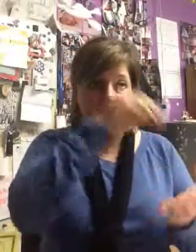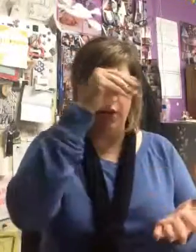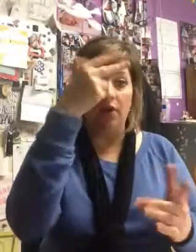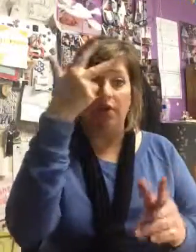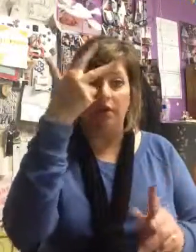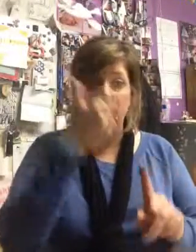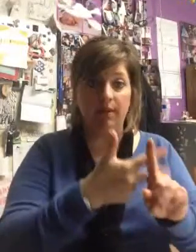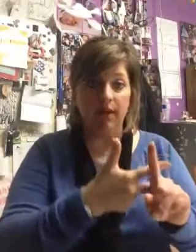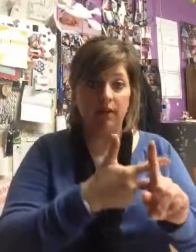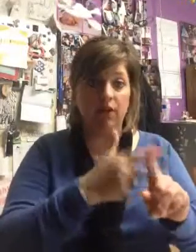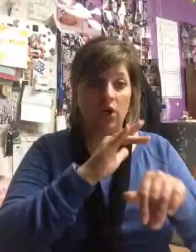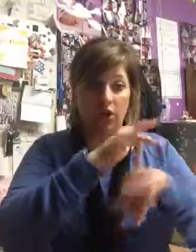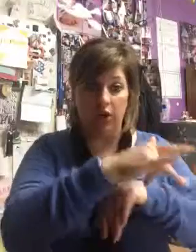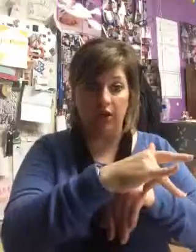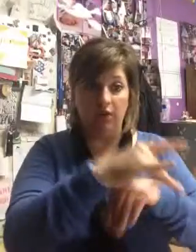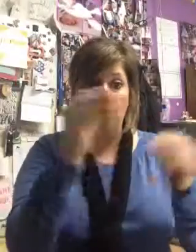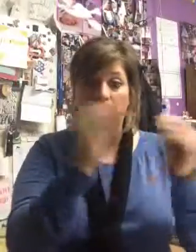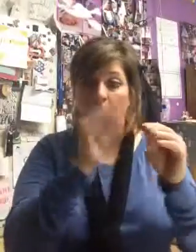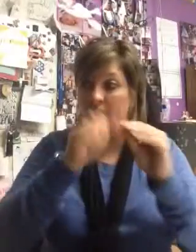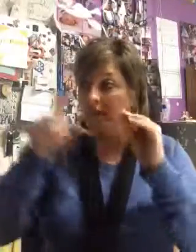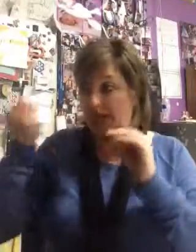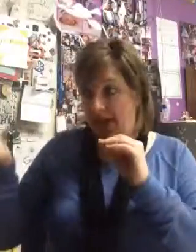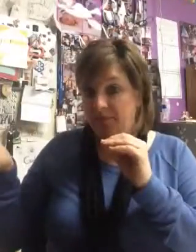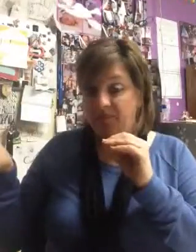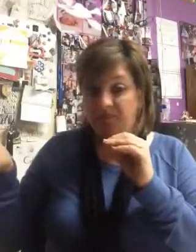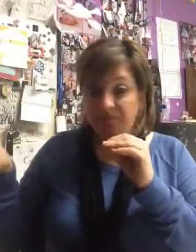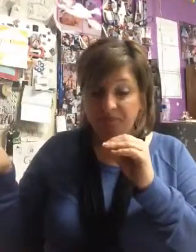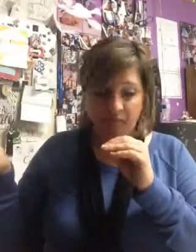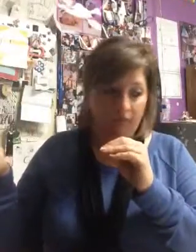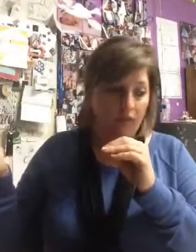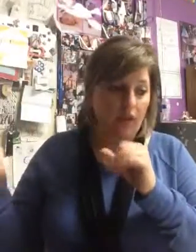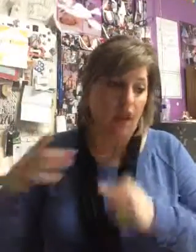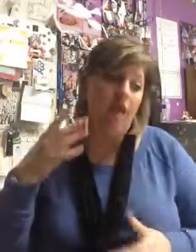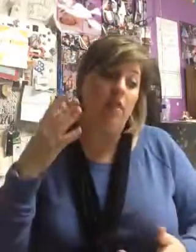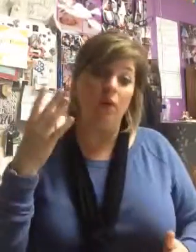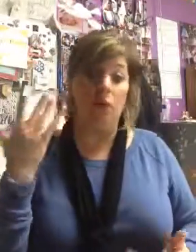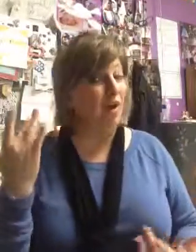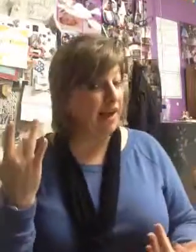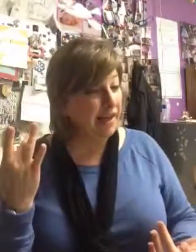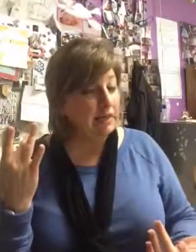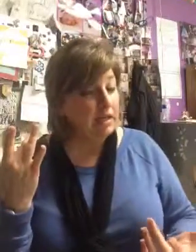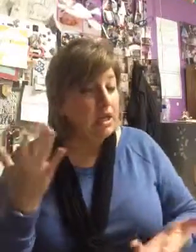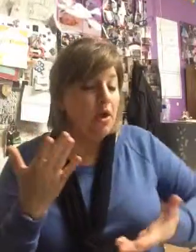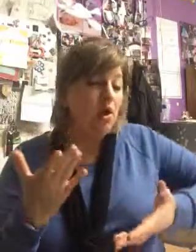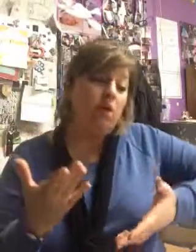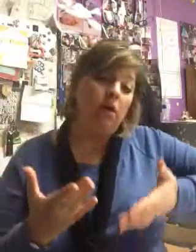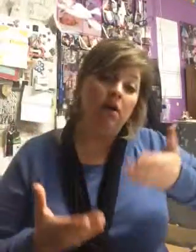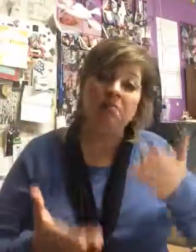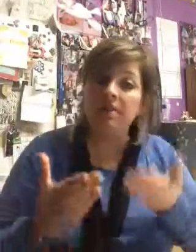learn 3 months early more than they. And then why? Well,